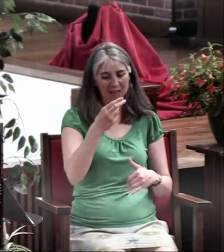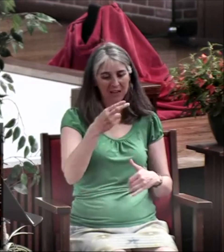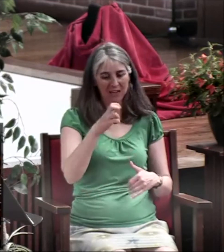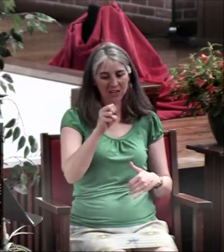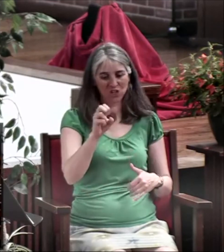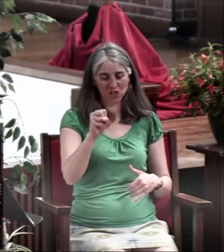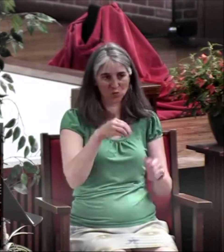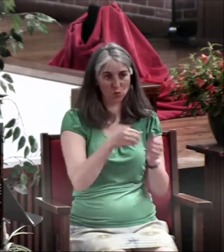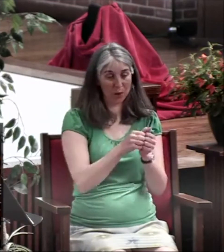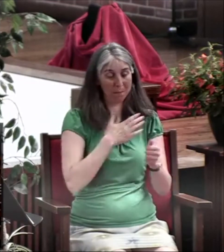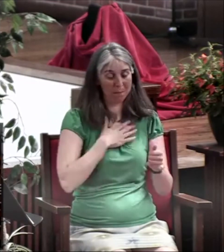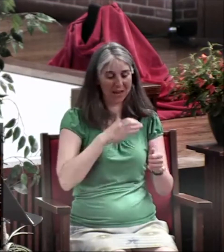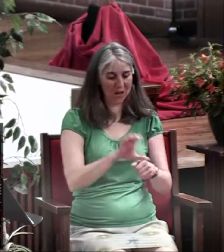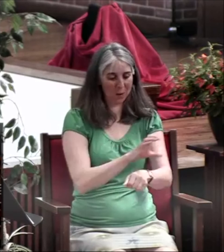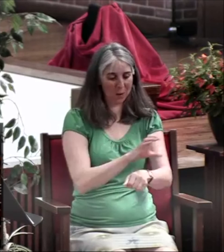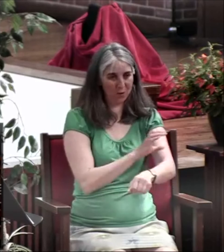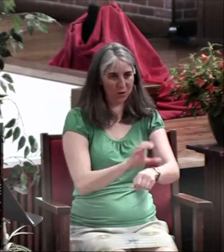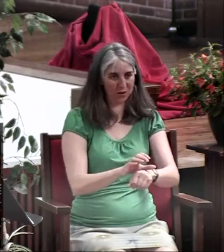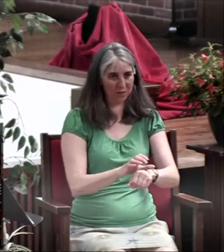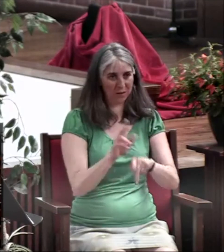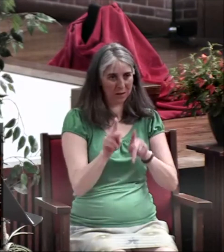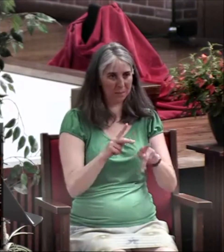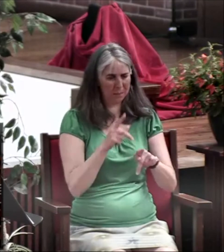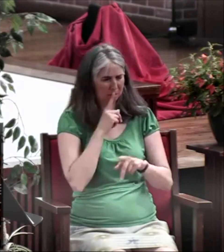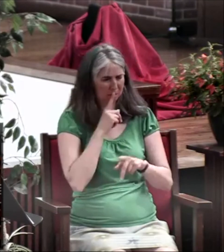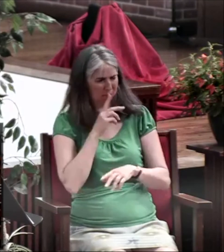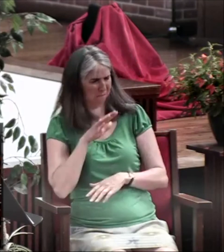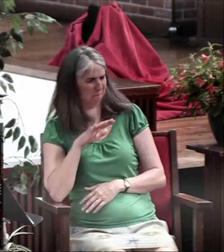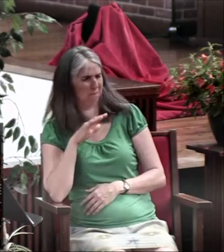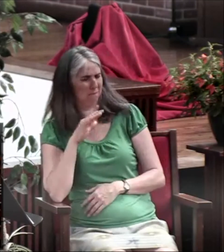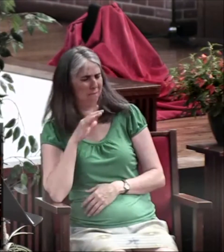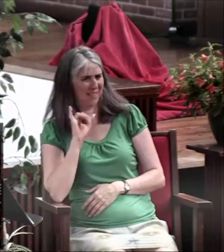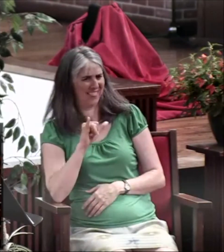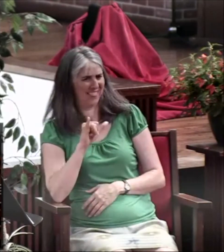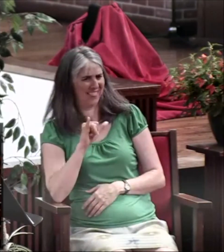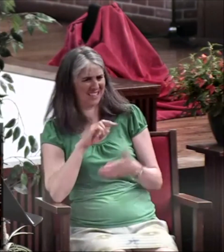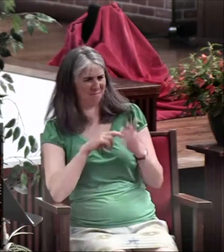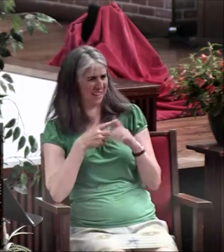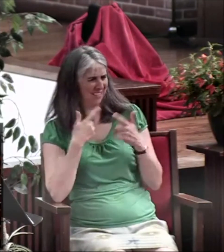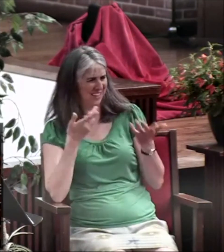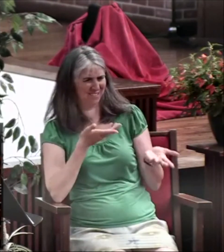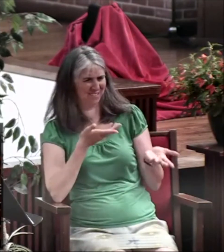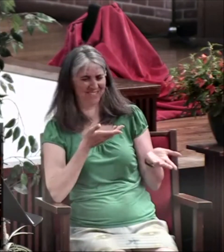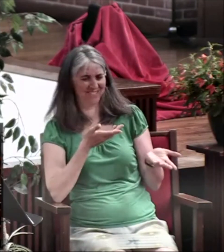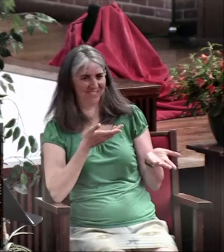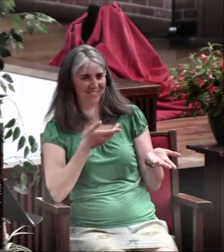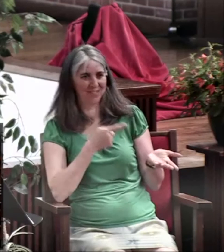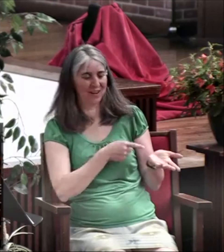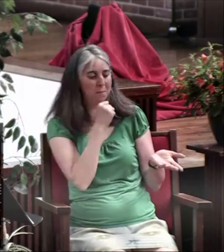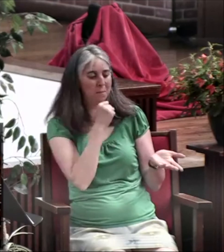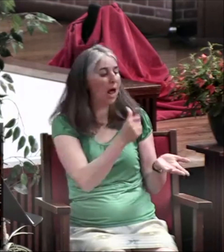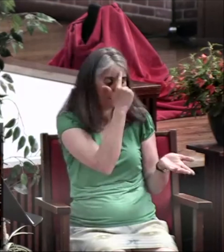The person who's sharing this says there was a pregnant pause there in the auditorium with 1,000